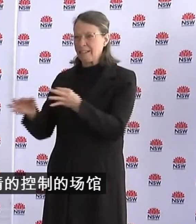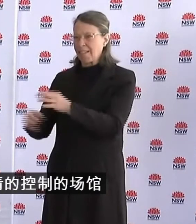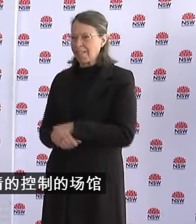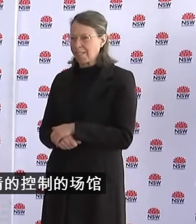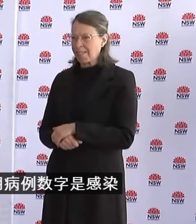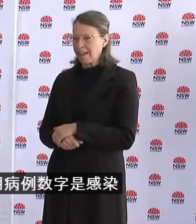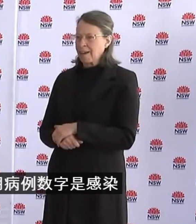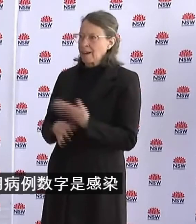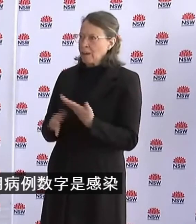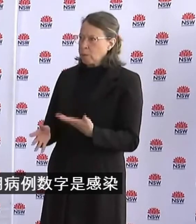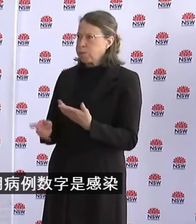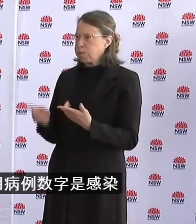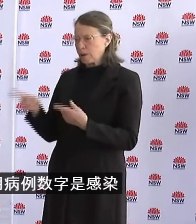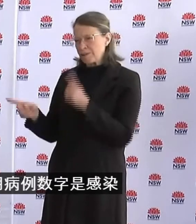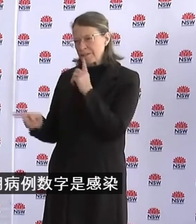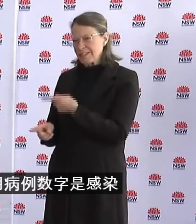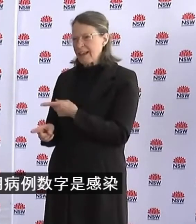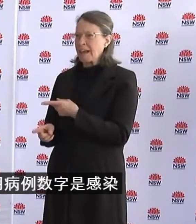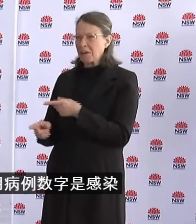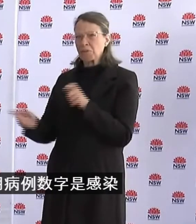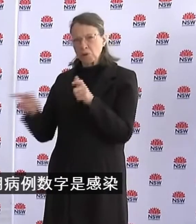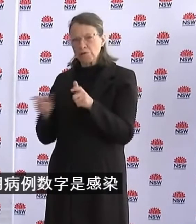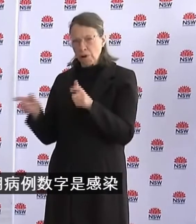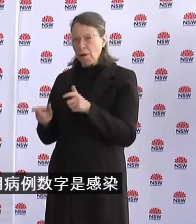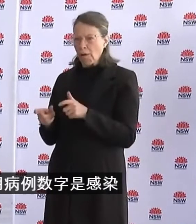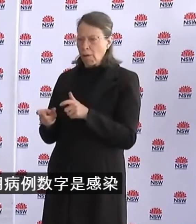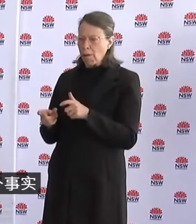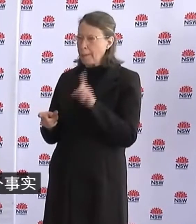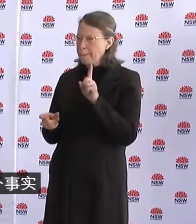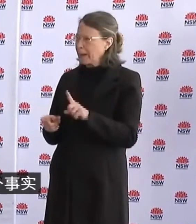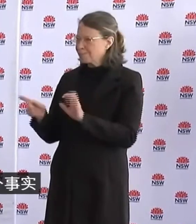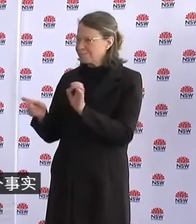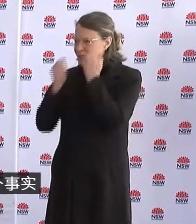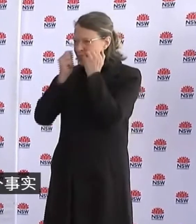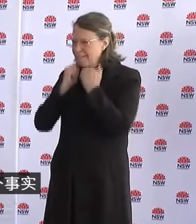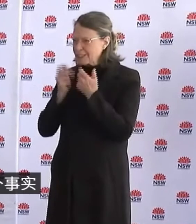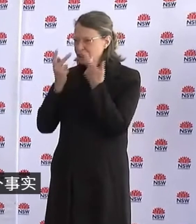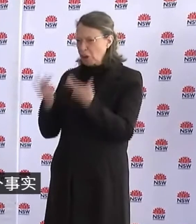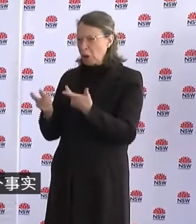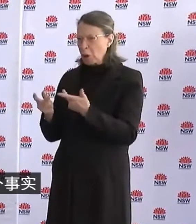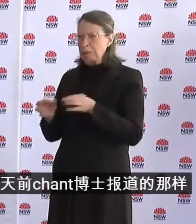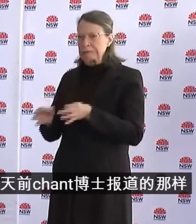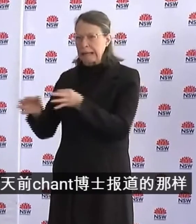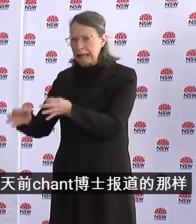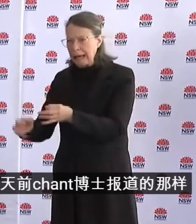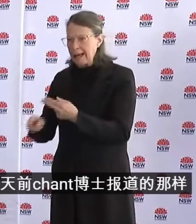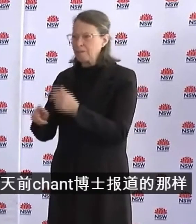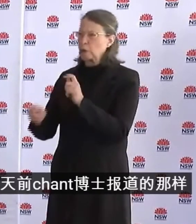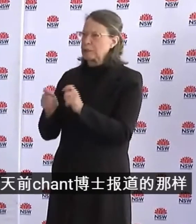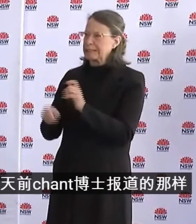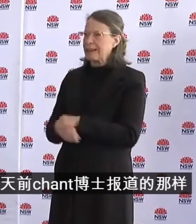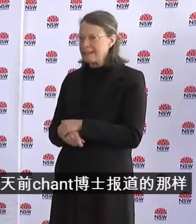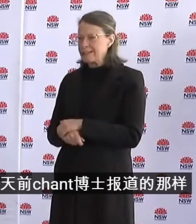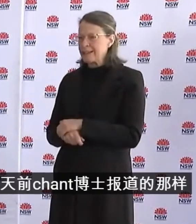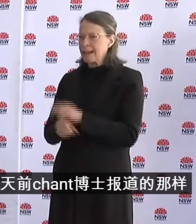of this outbreak. How can you continue to say that when all evidence, the case numbers, infections in the community, delays, all point to the fact that you have lost control